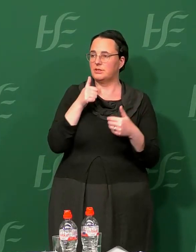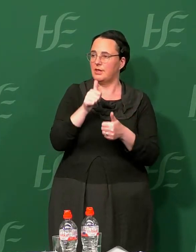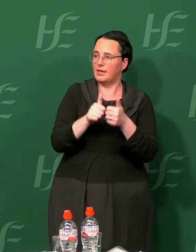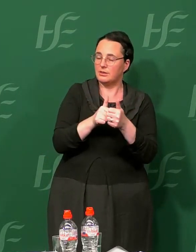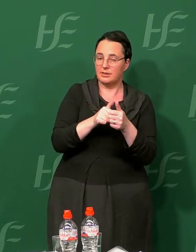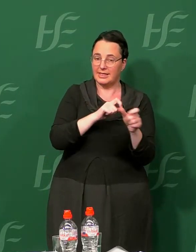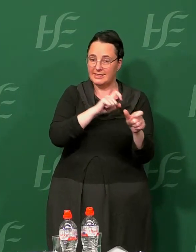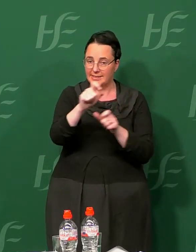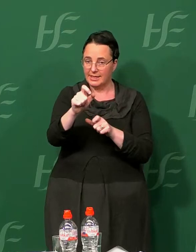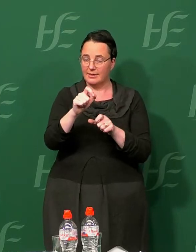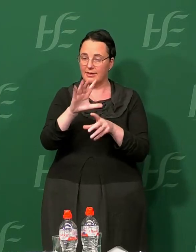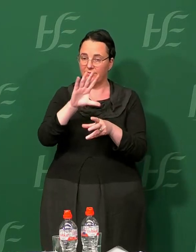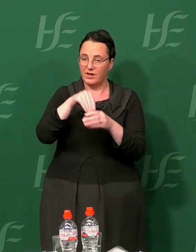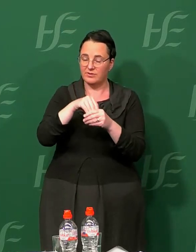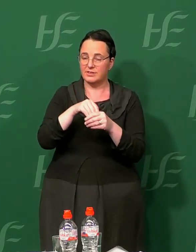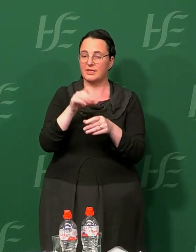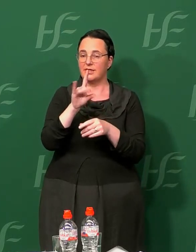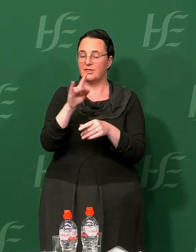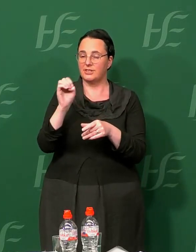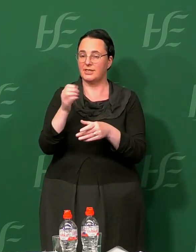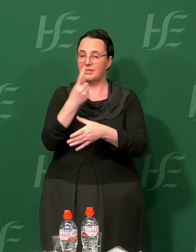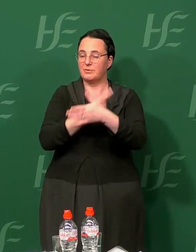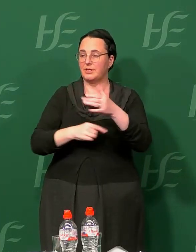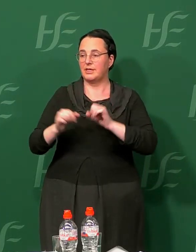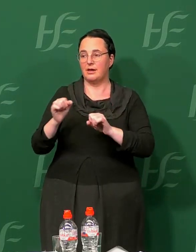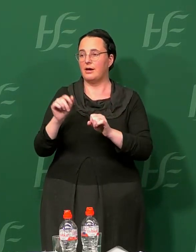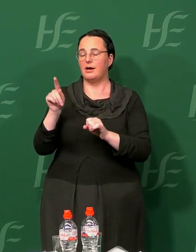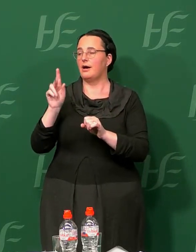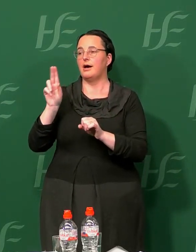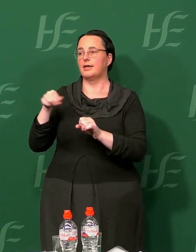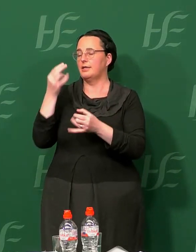at HSE Disability Services. Yeah, I can't go through all the